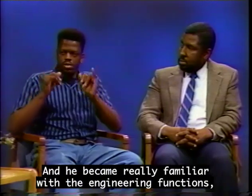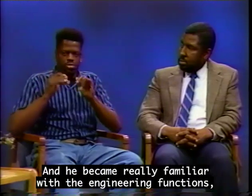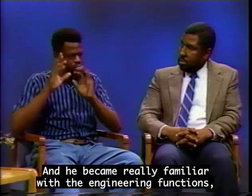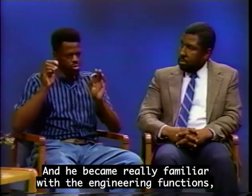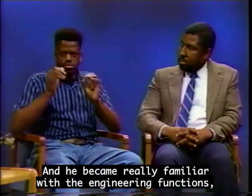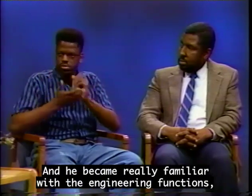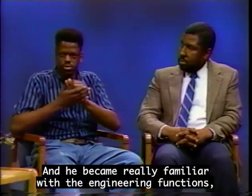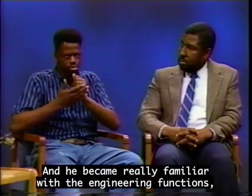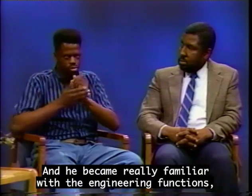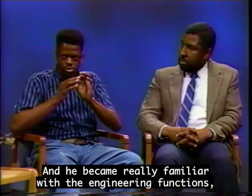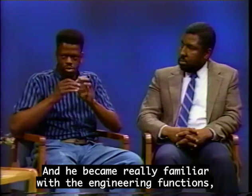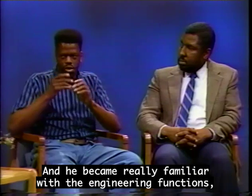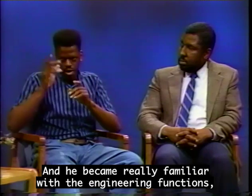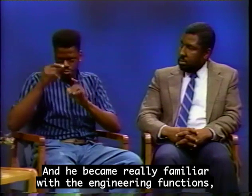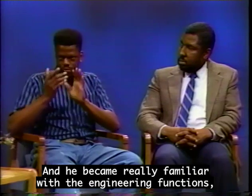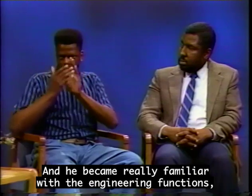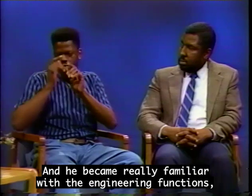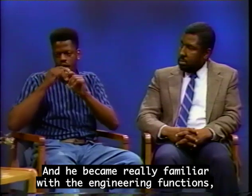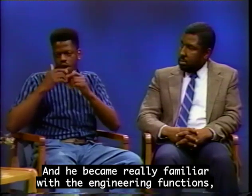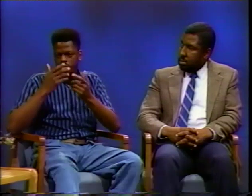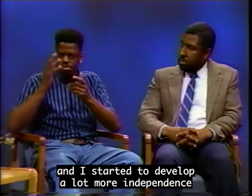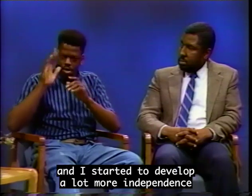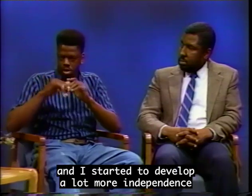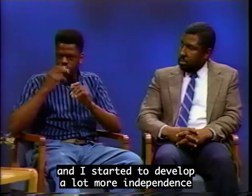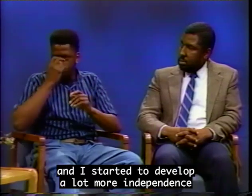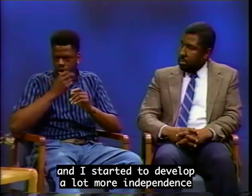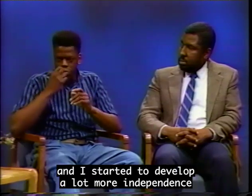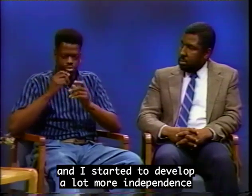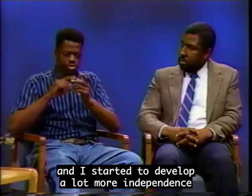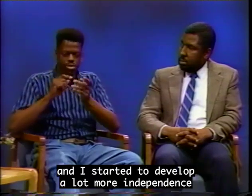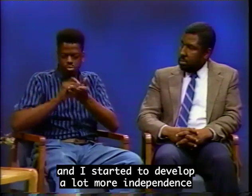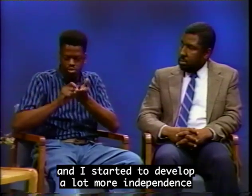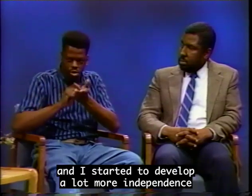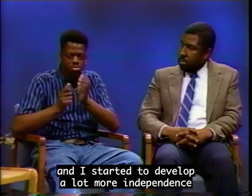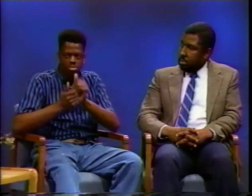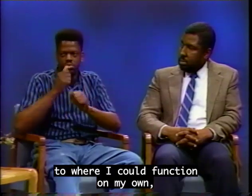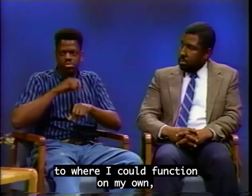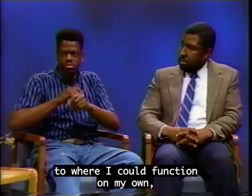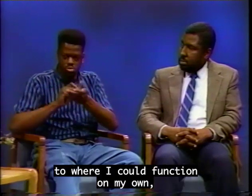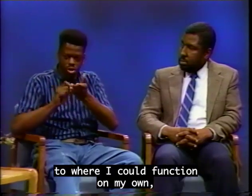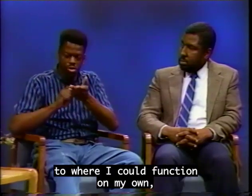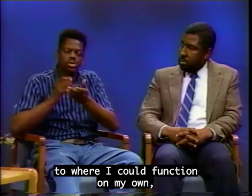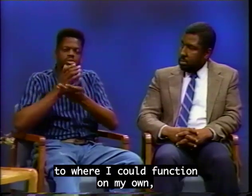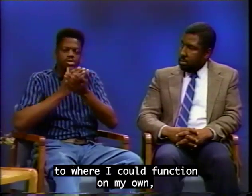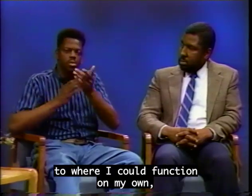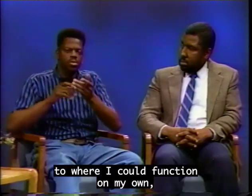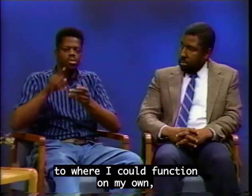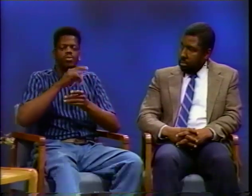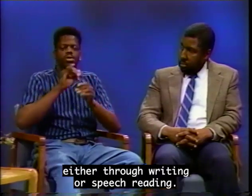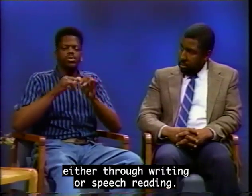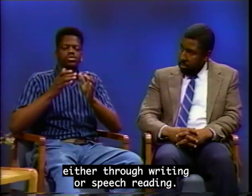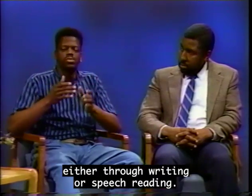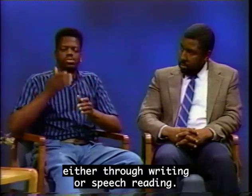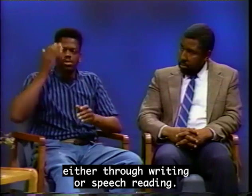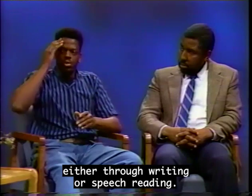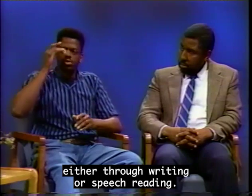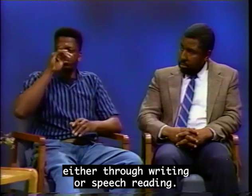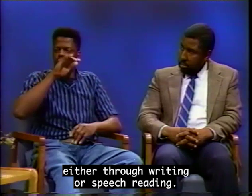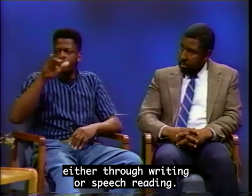familiar with the engineering functions. And I started to develop a lot more independence to where I could function on my own, either through writing or speech